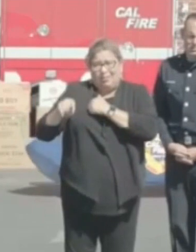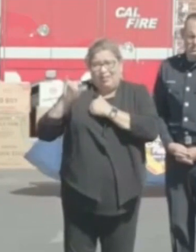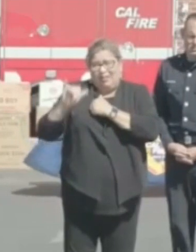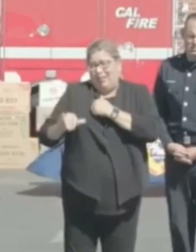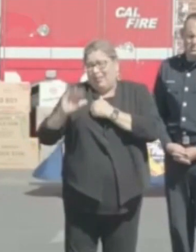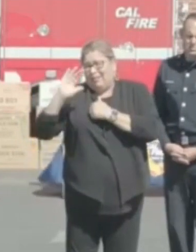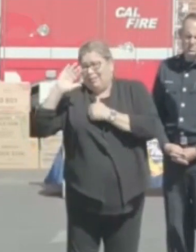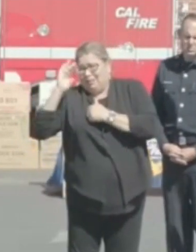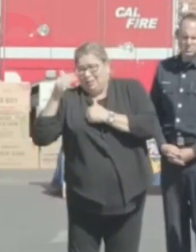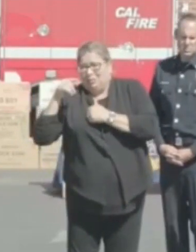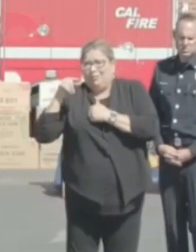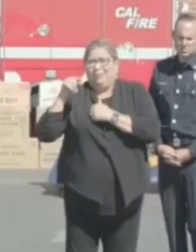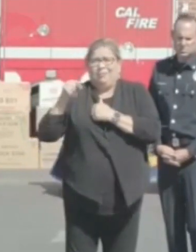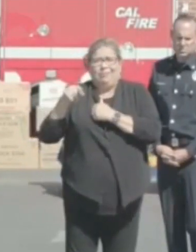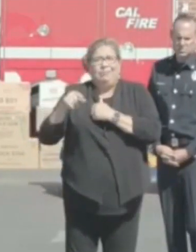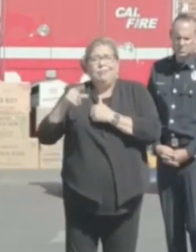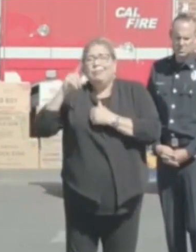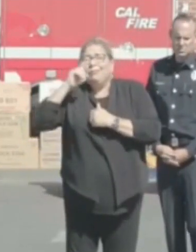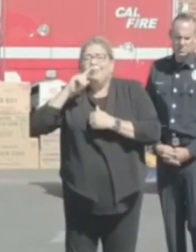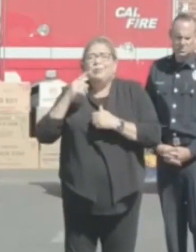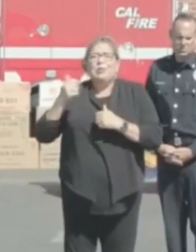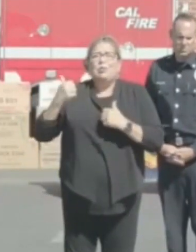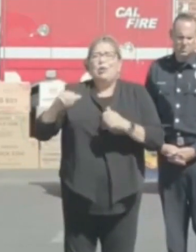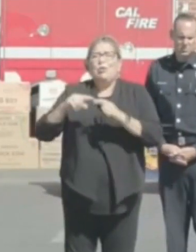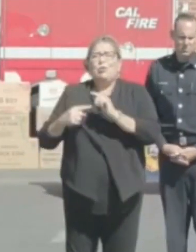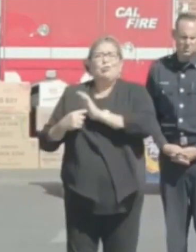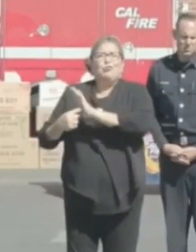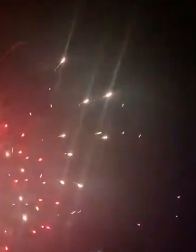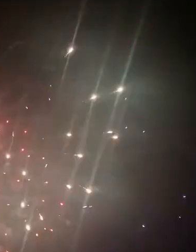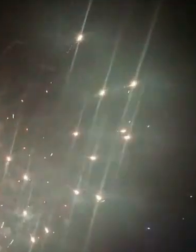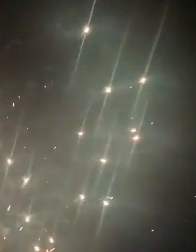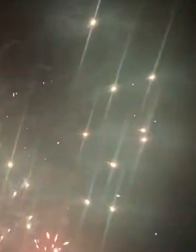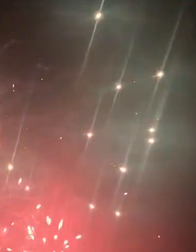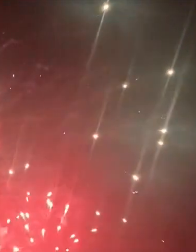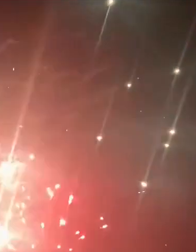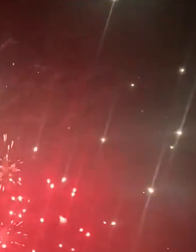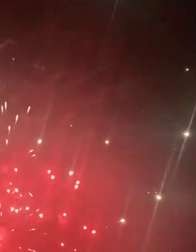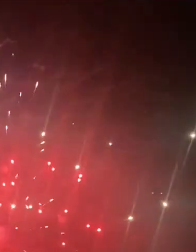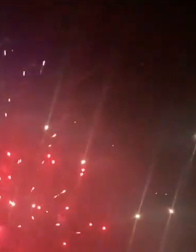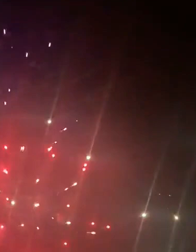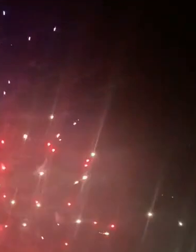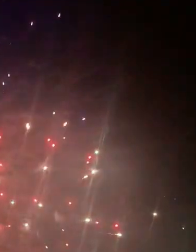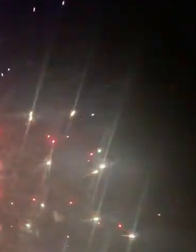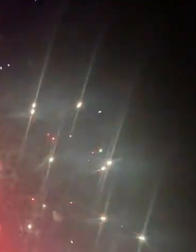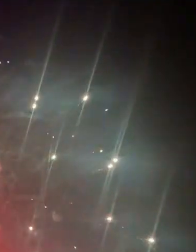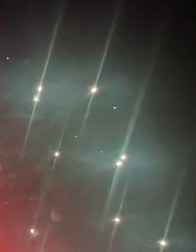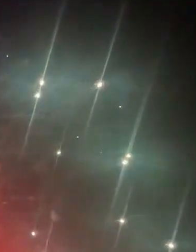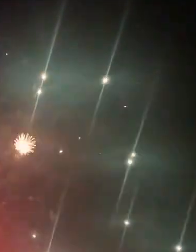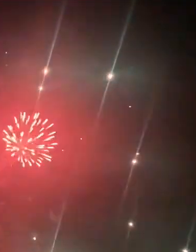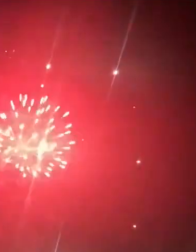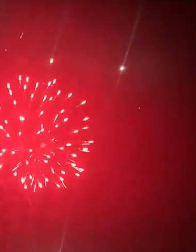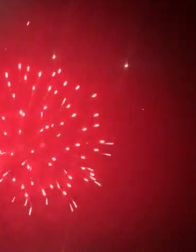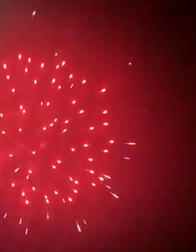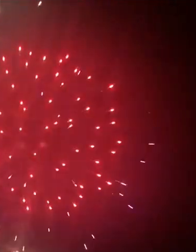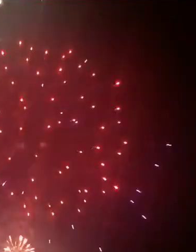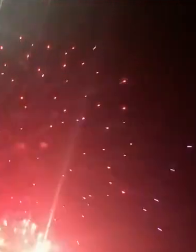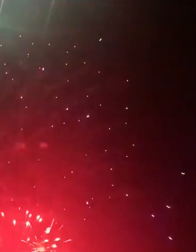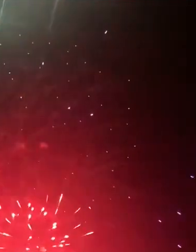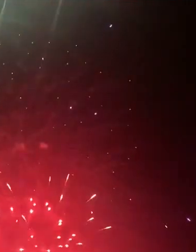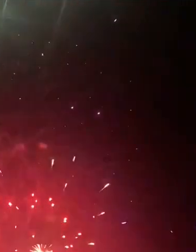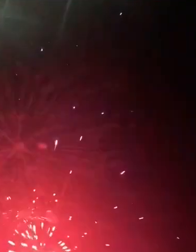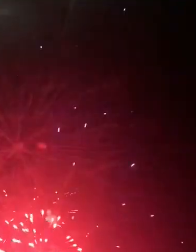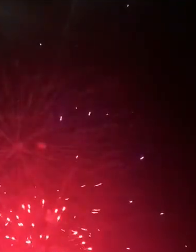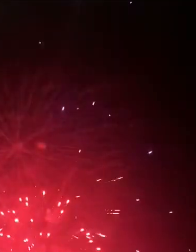fraudulently offering to put on public display shows. The company fraudulently contracted with a dozen cities across